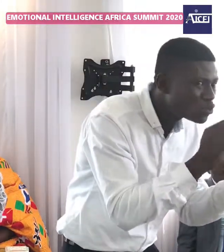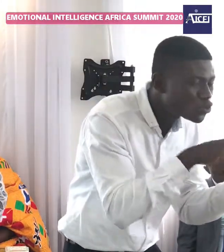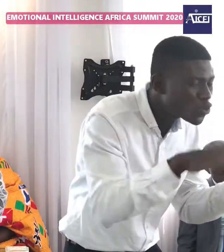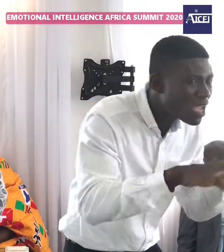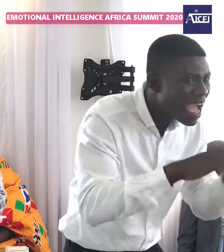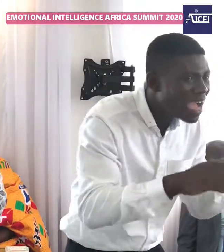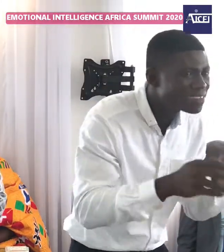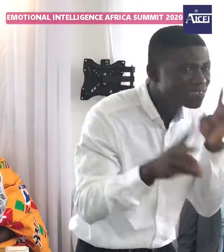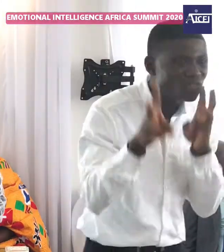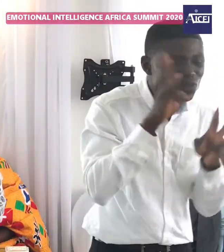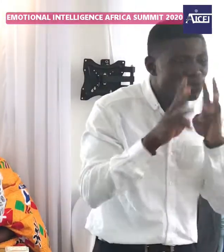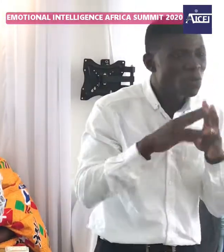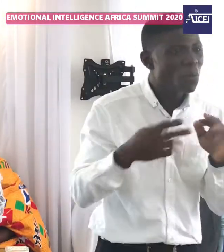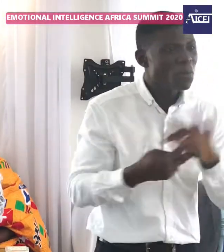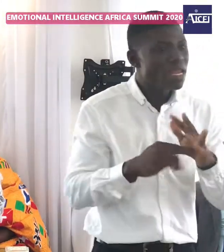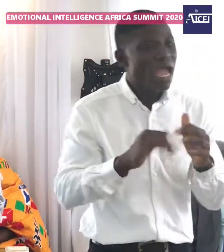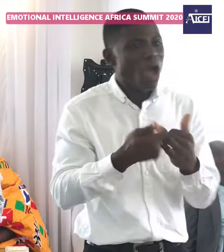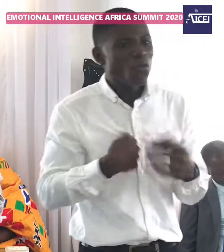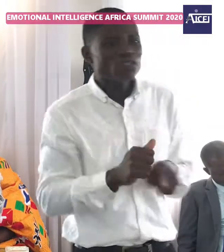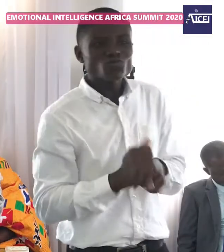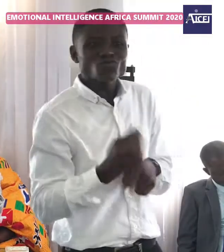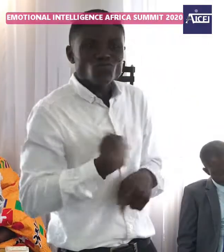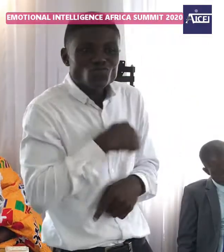What books are we reading?